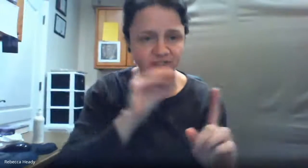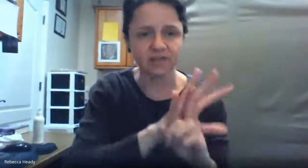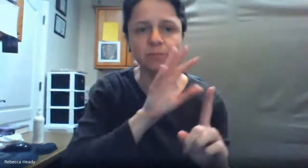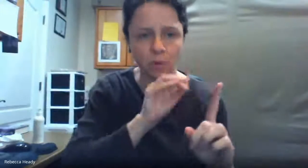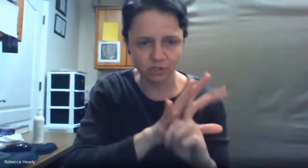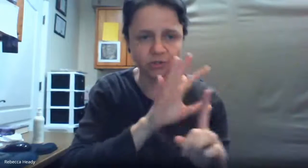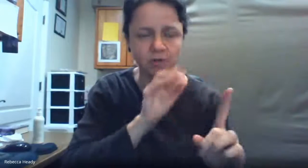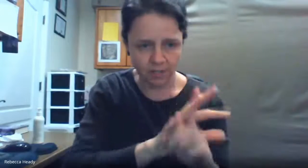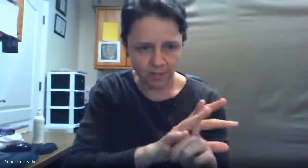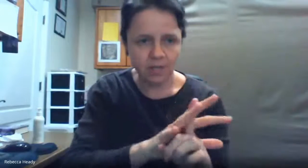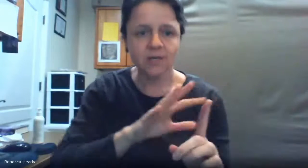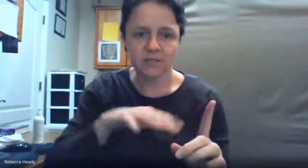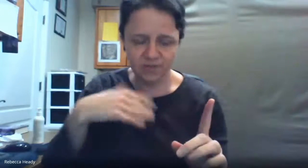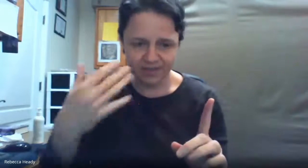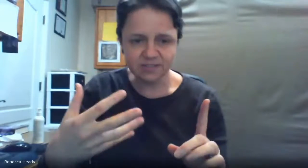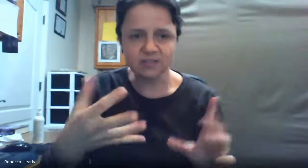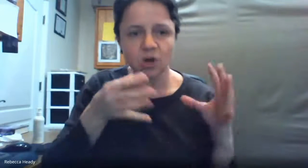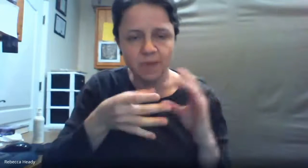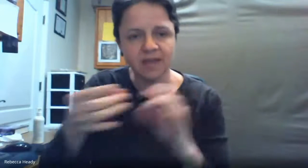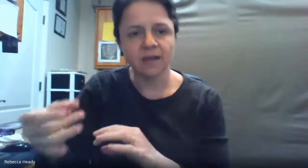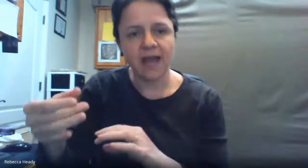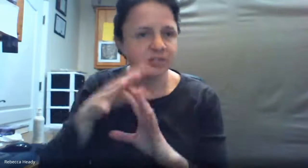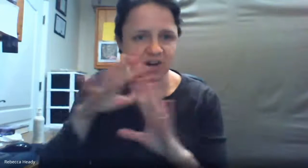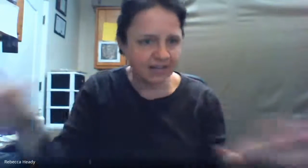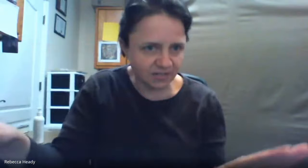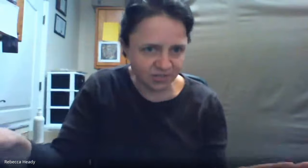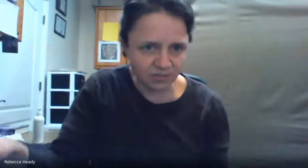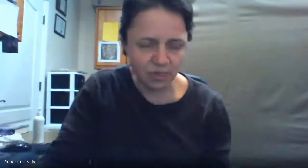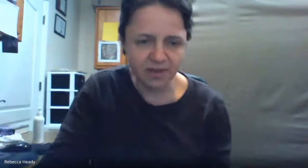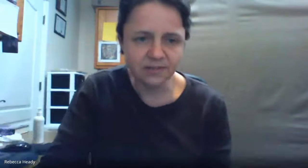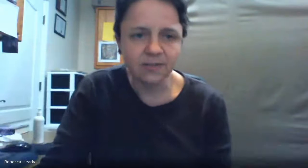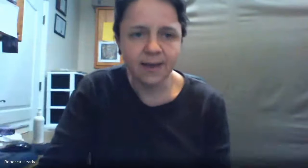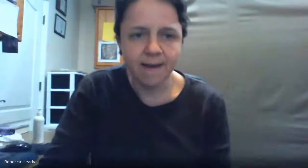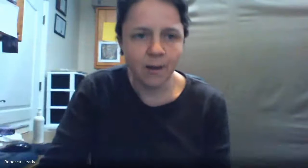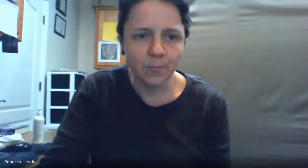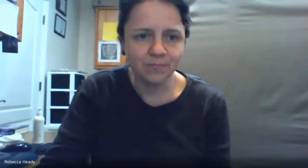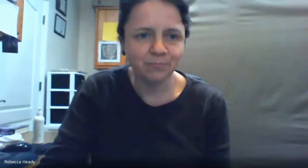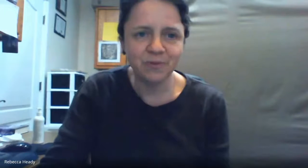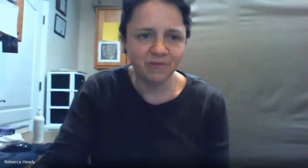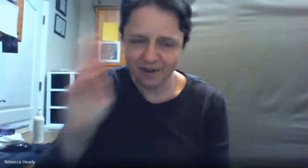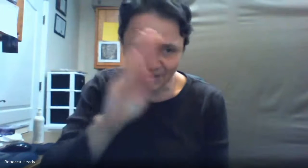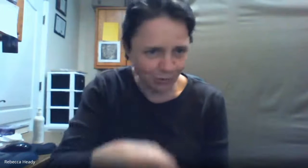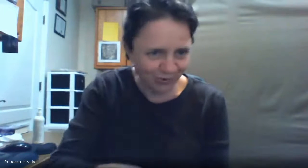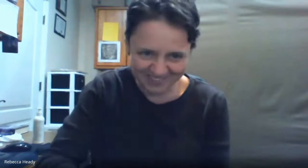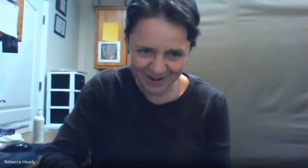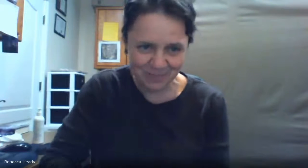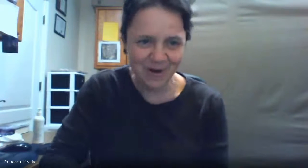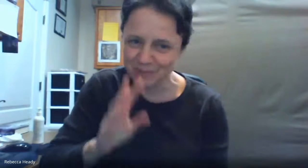just exposure to things to start making abstract connections with things. But they're very literal, very